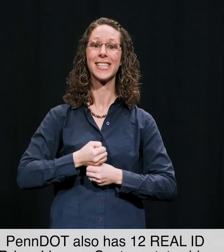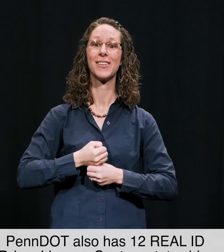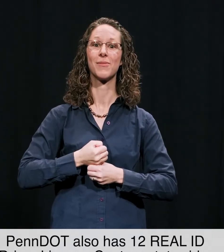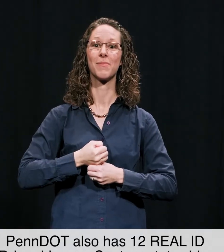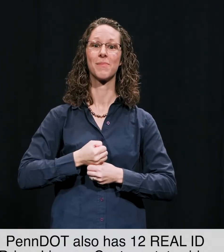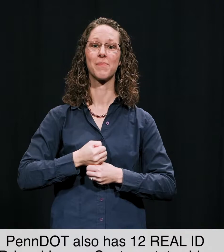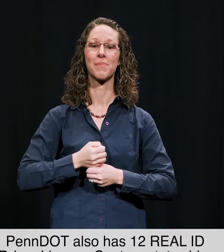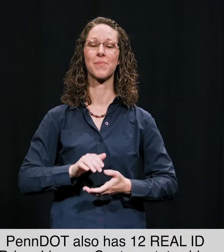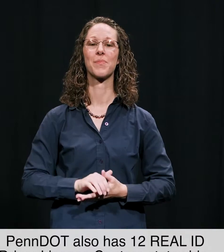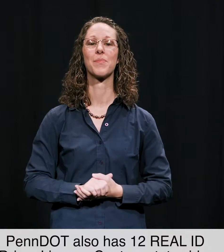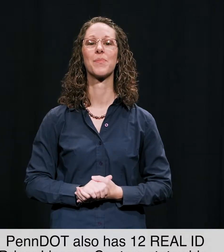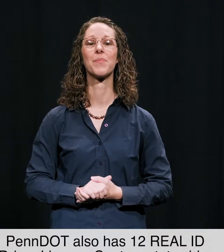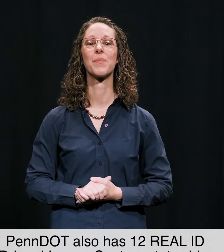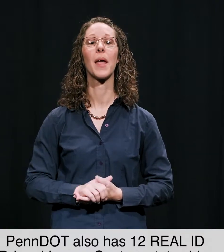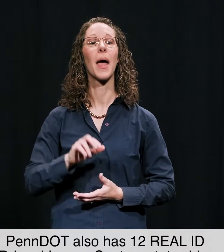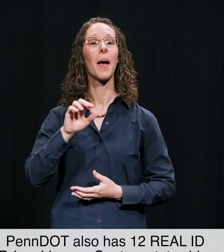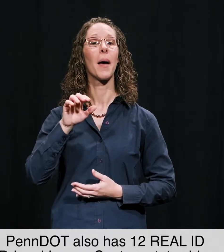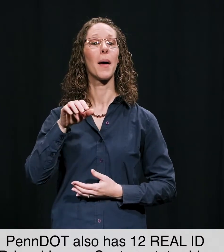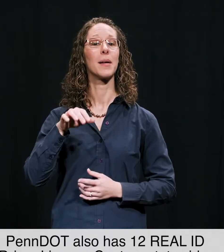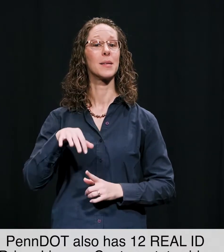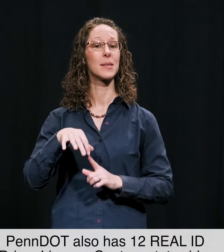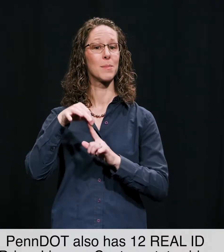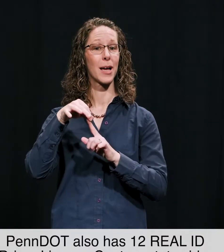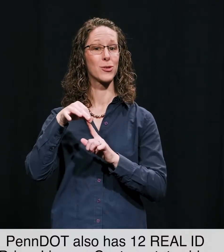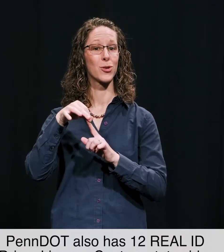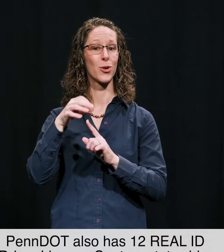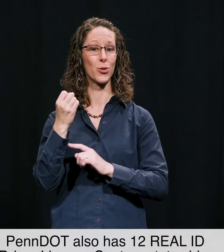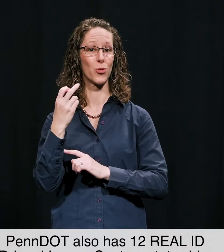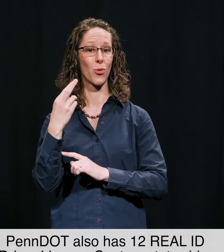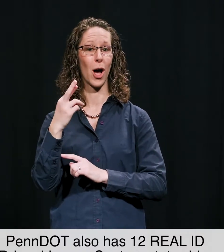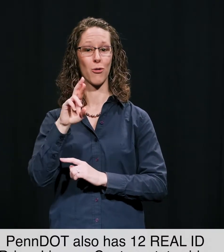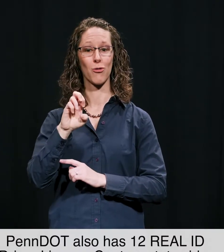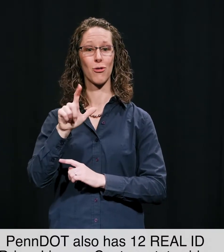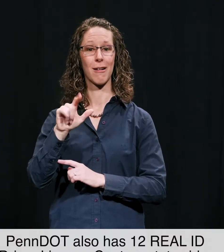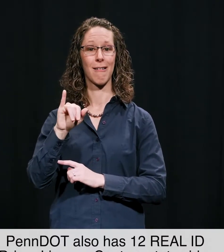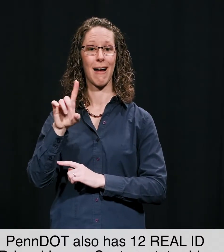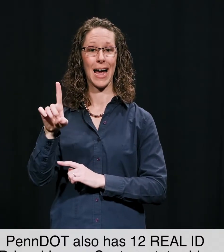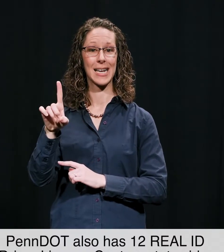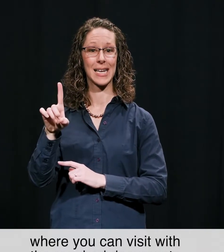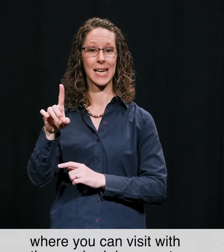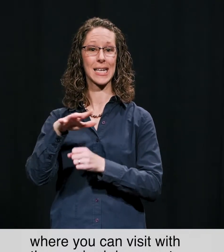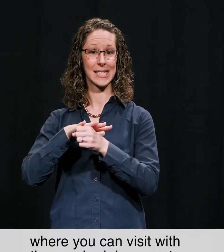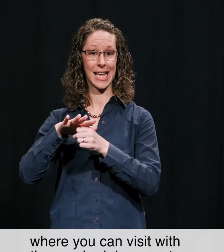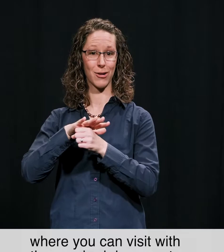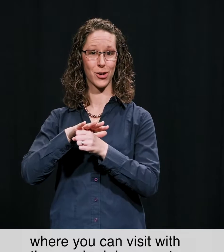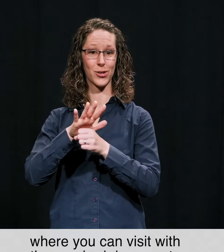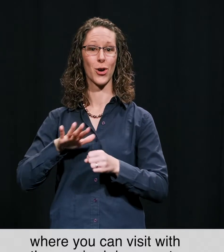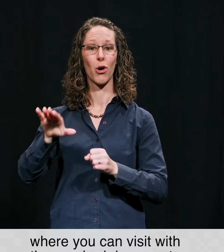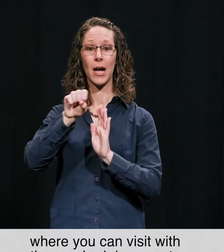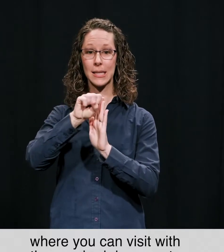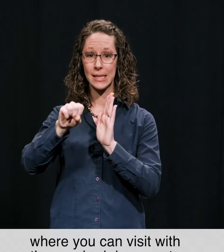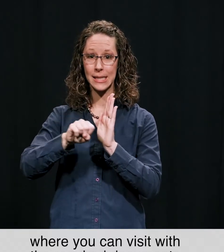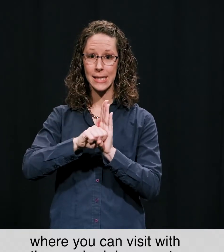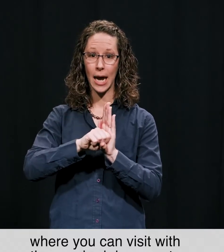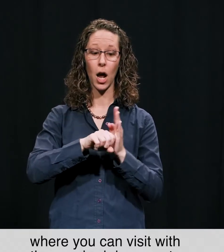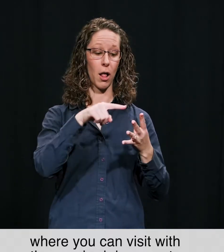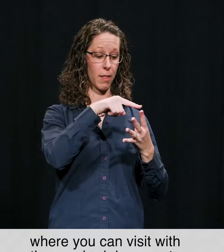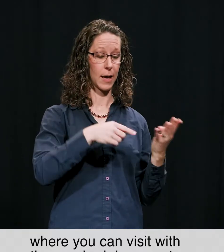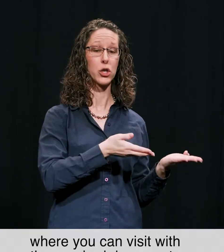PennDOT also has 12 Real ID driver license centers statewide, where you can visit with the required documents